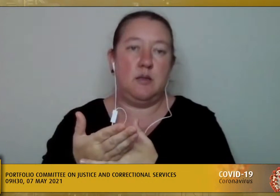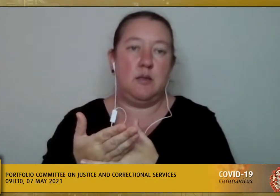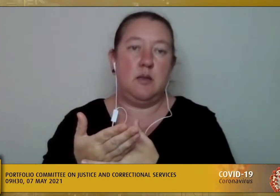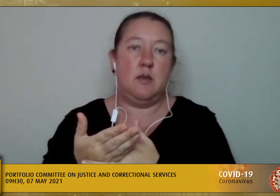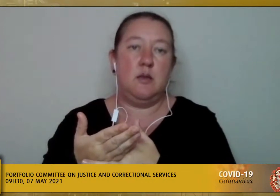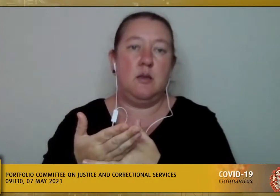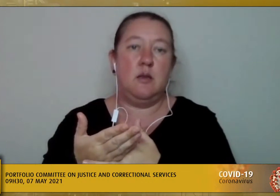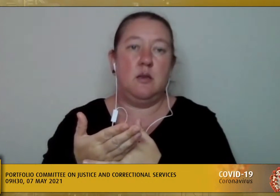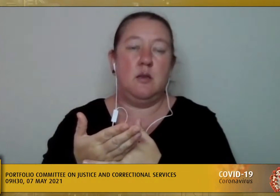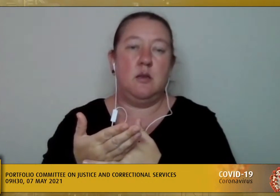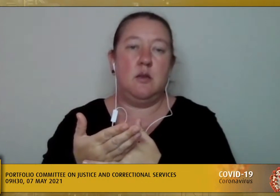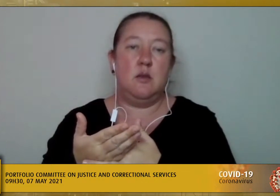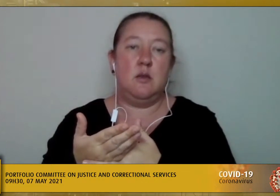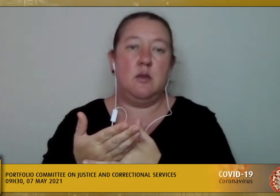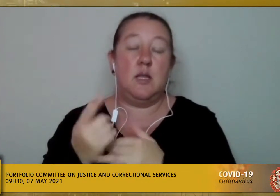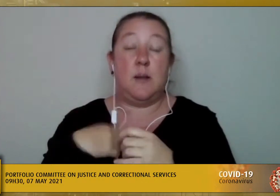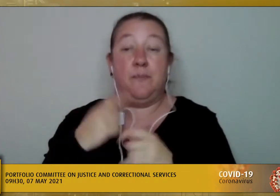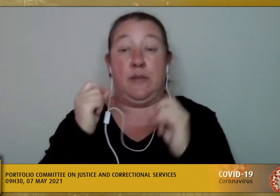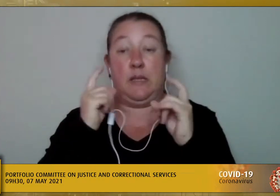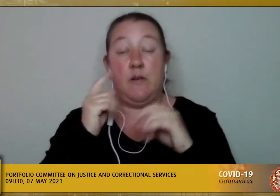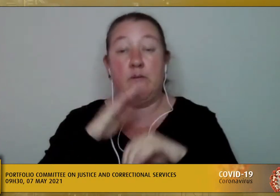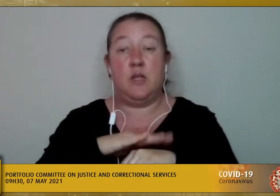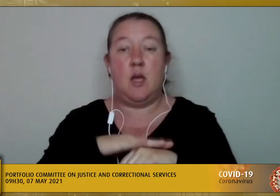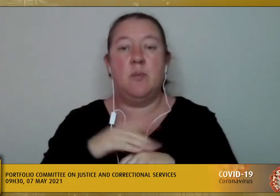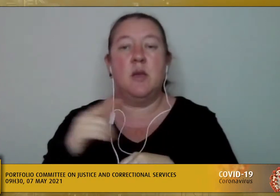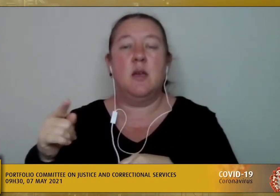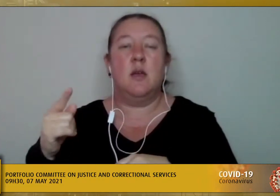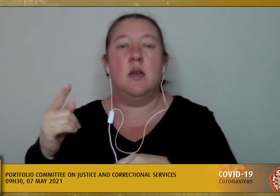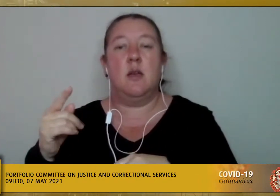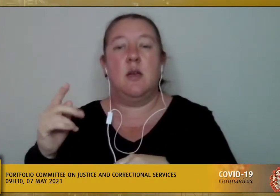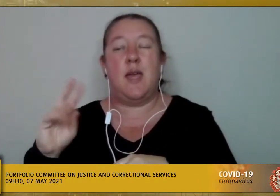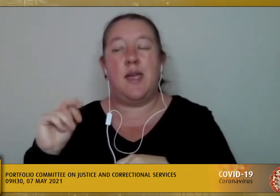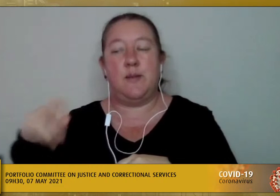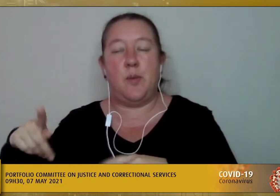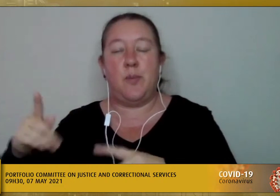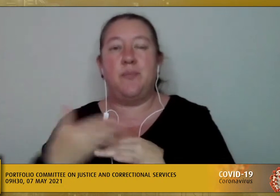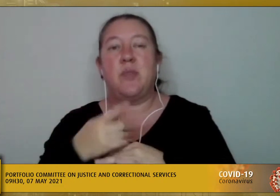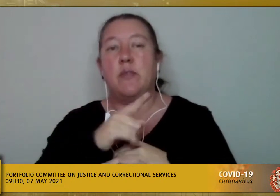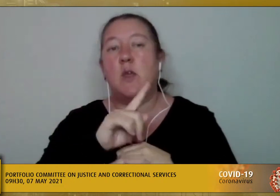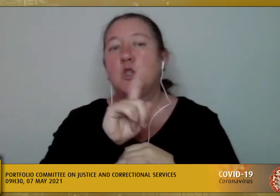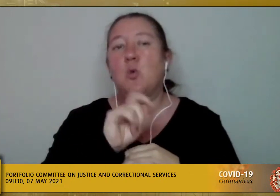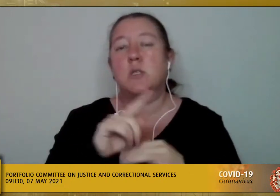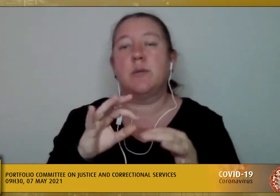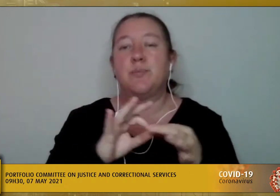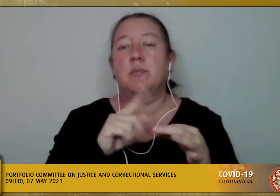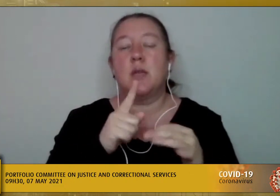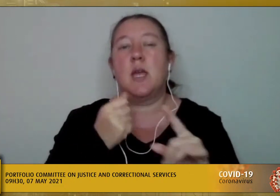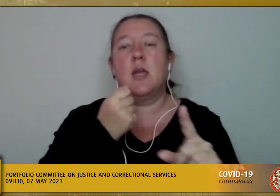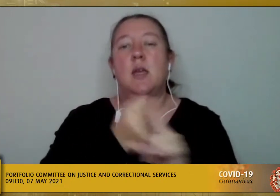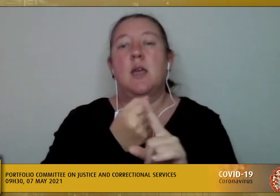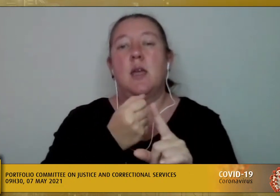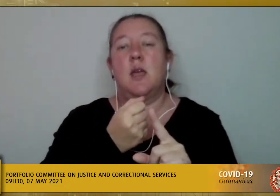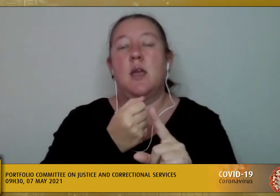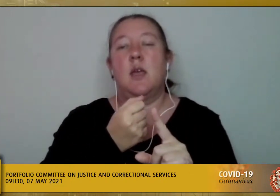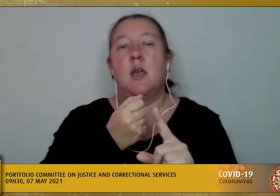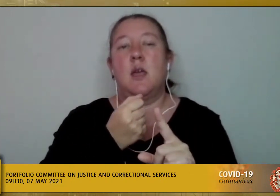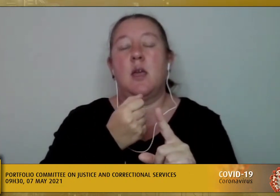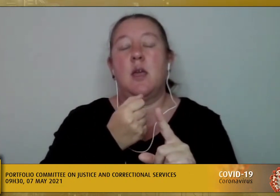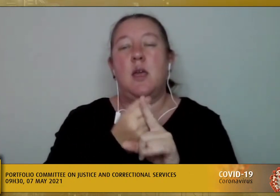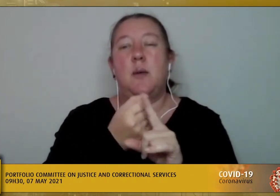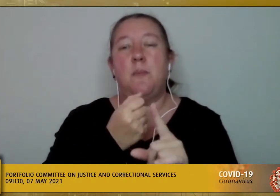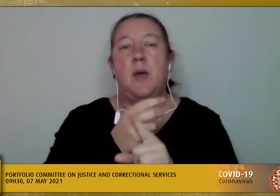and I'm very conscious of time I mean there was a question about um impact of MLA and extraditions